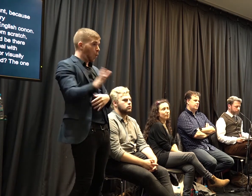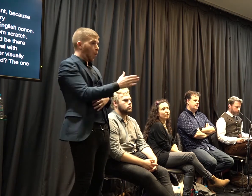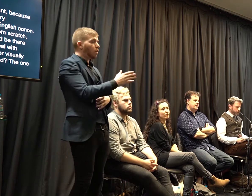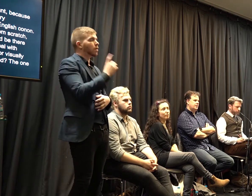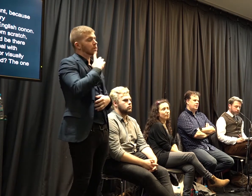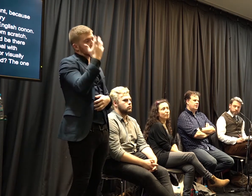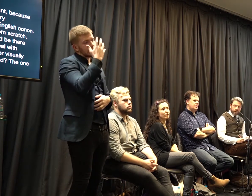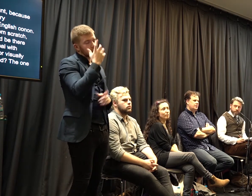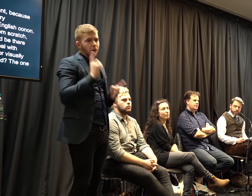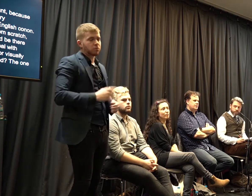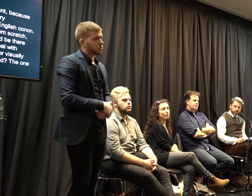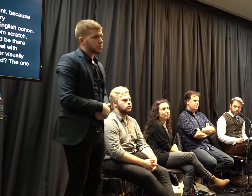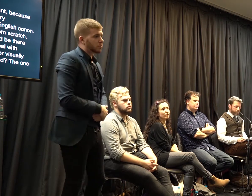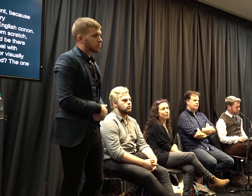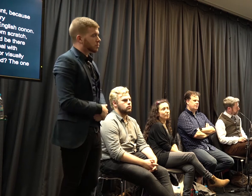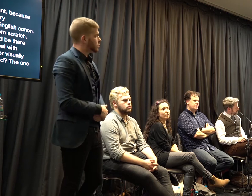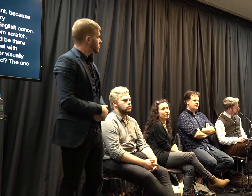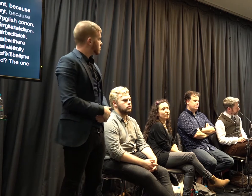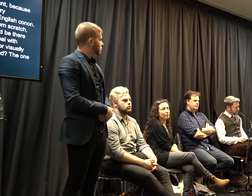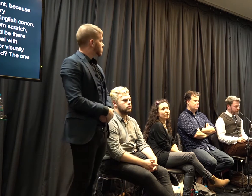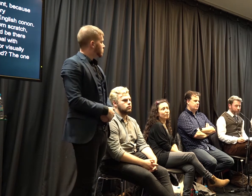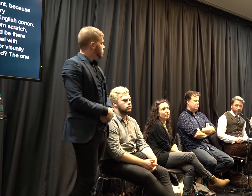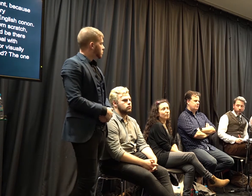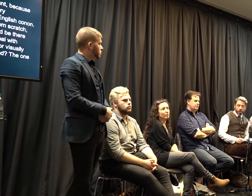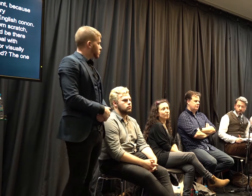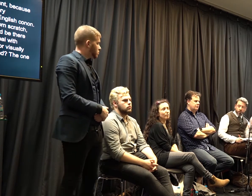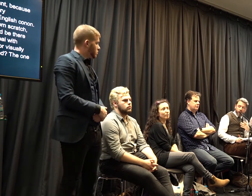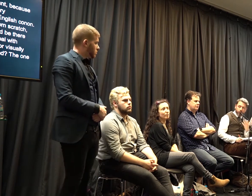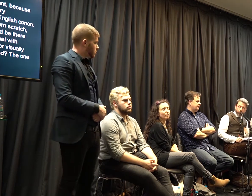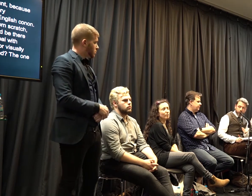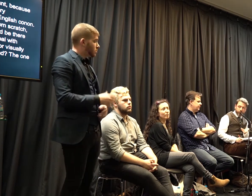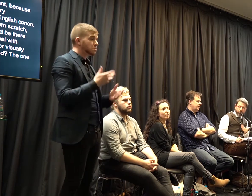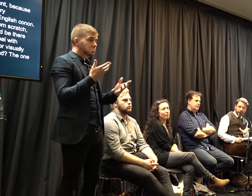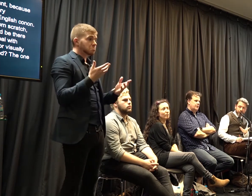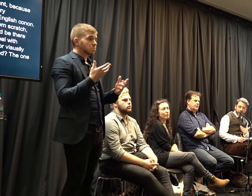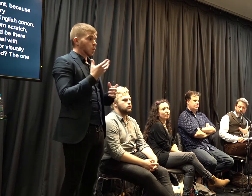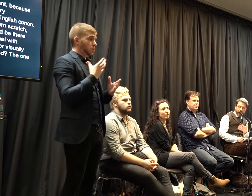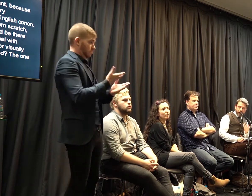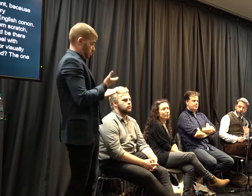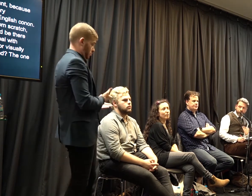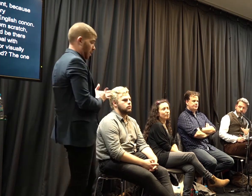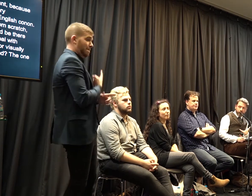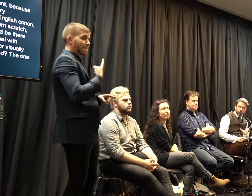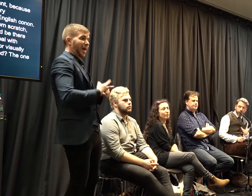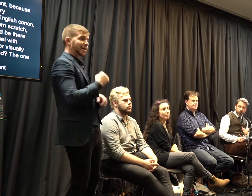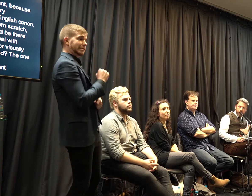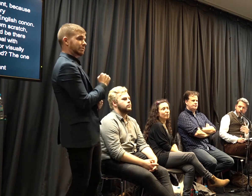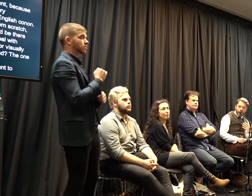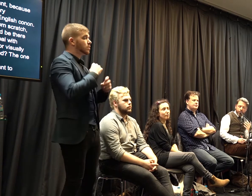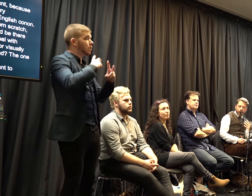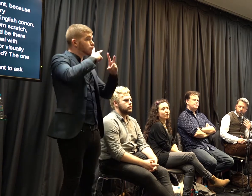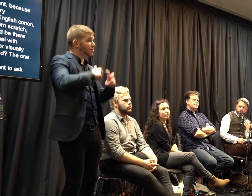No. Excellent. Any further on that note? So I want to move to Max now, actually, about his research,